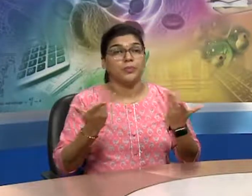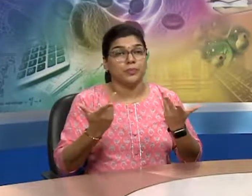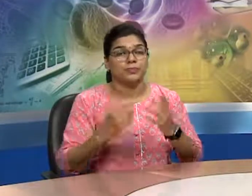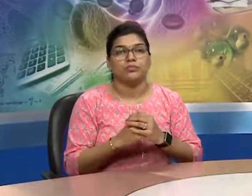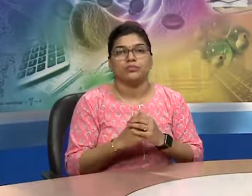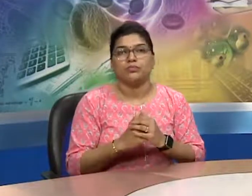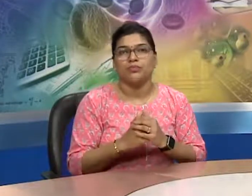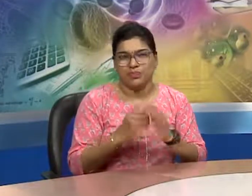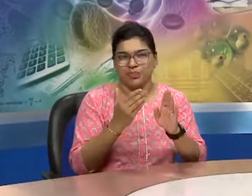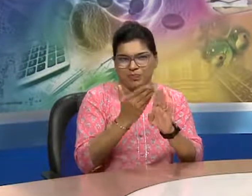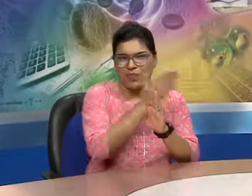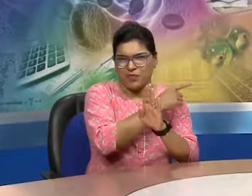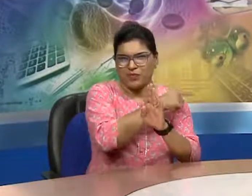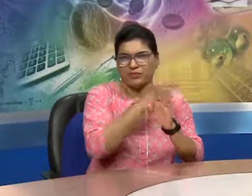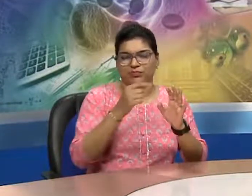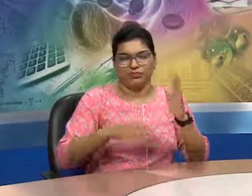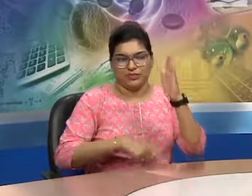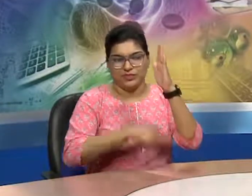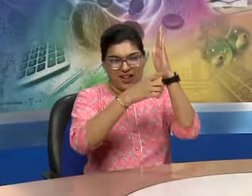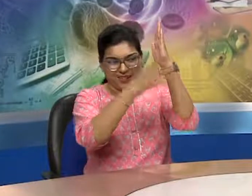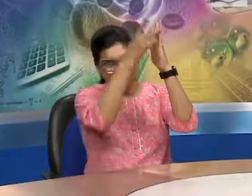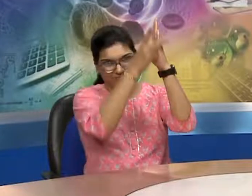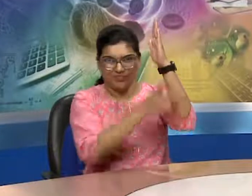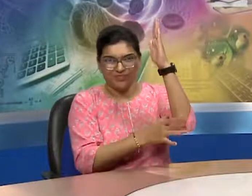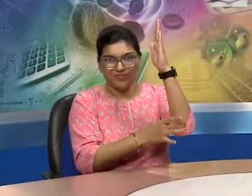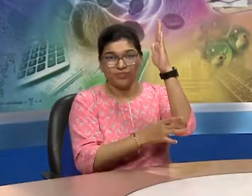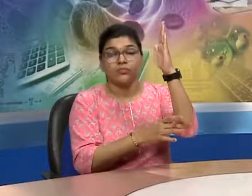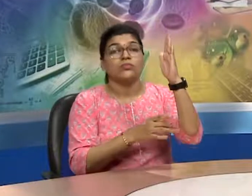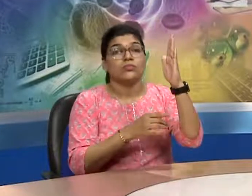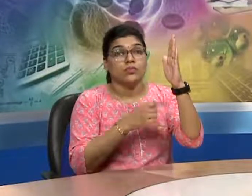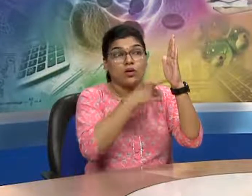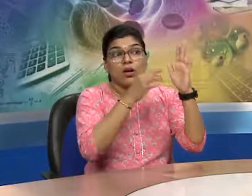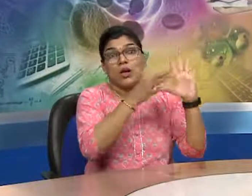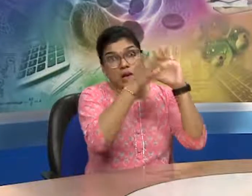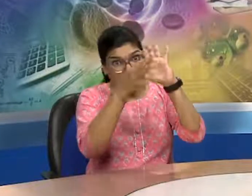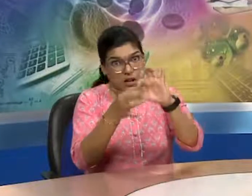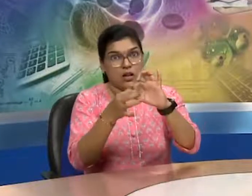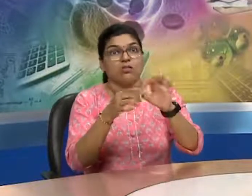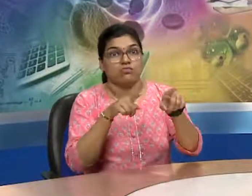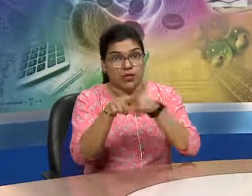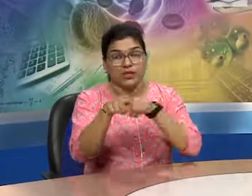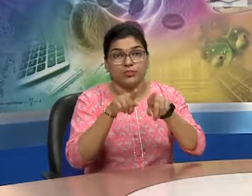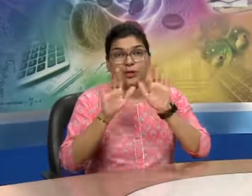And here on screen you can see, just like the previous image you had seen,